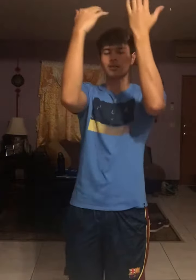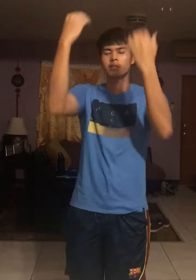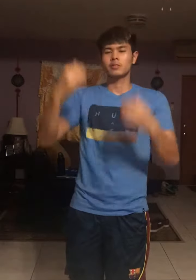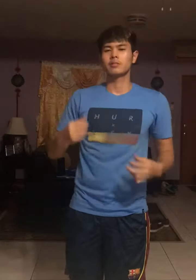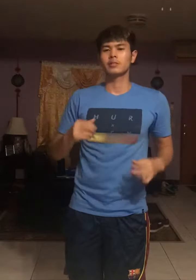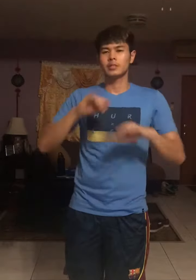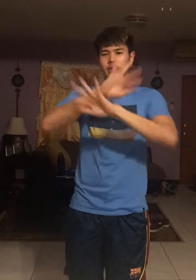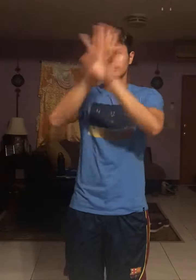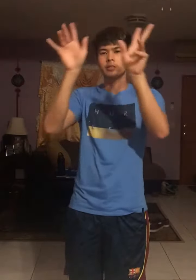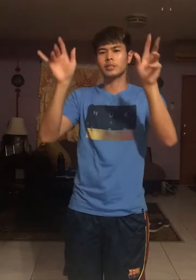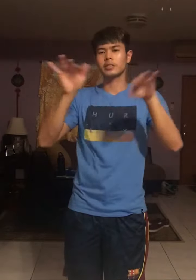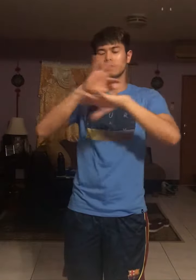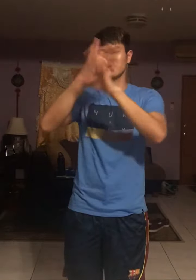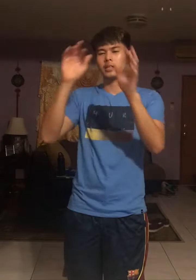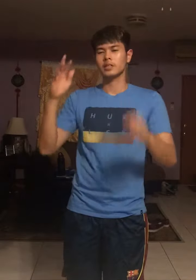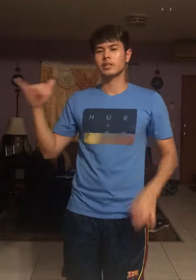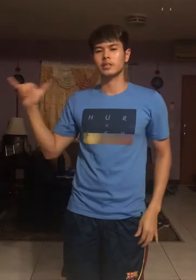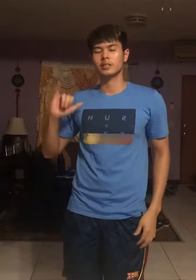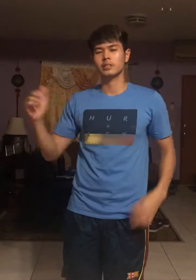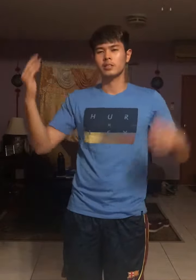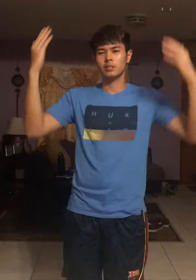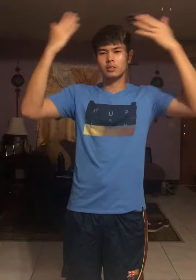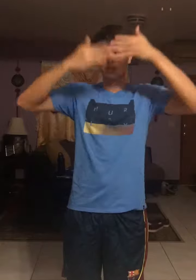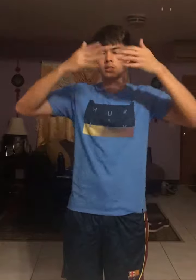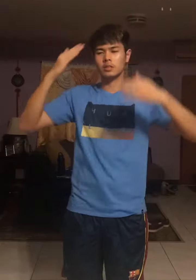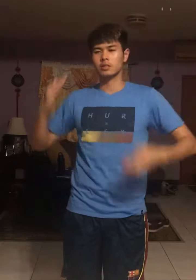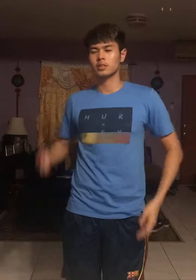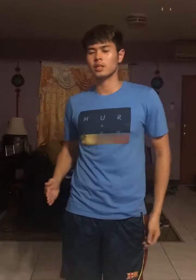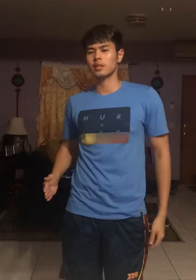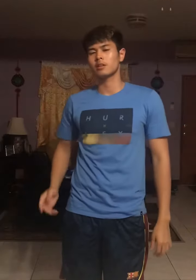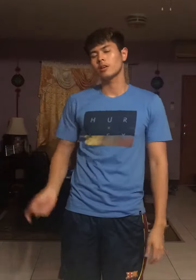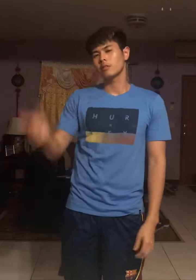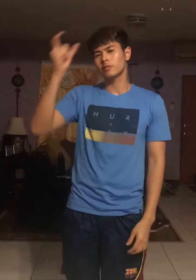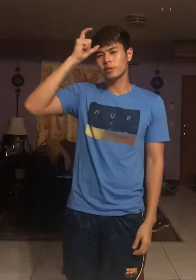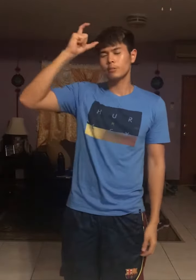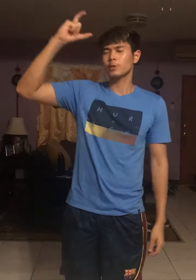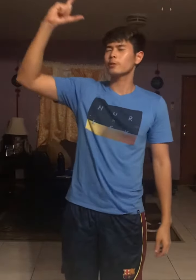Mysterious as the dark side of the moon